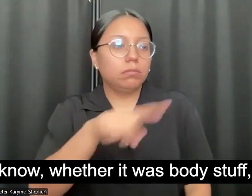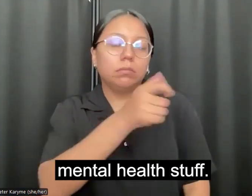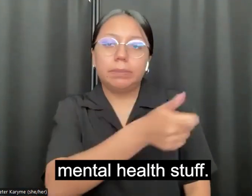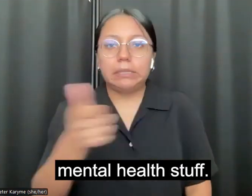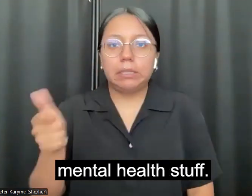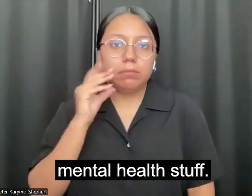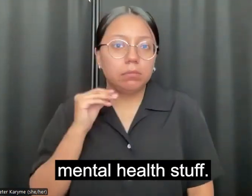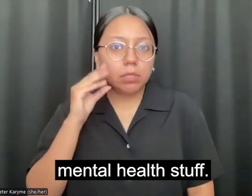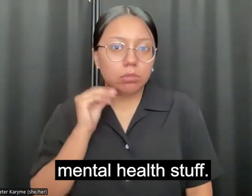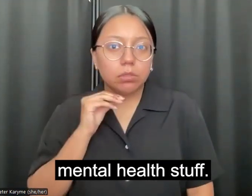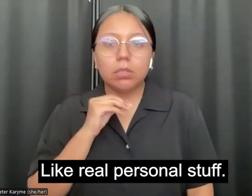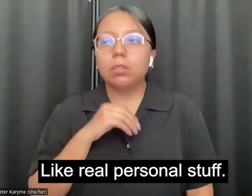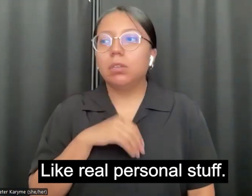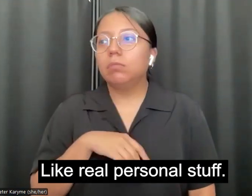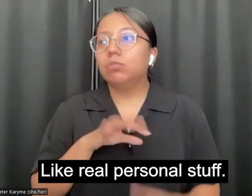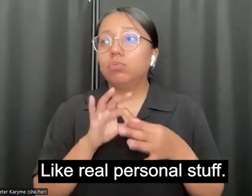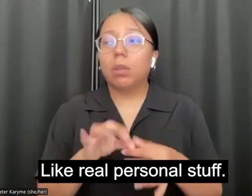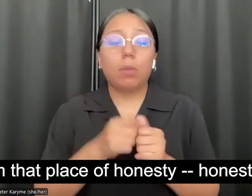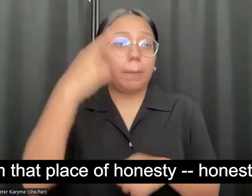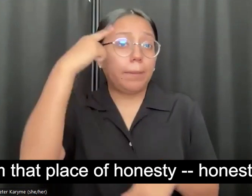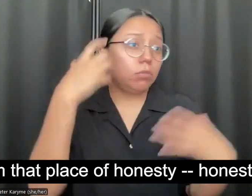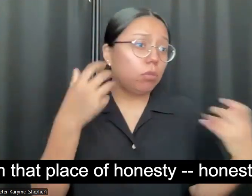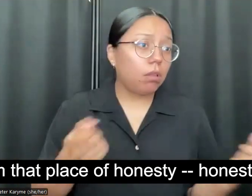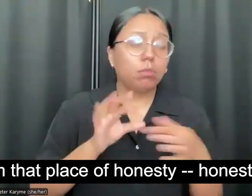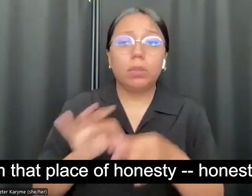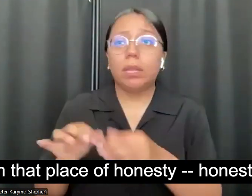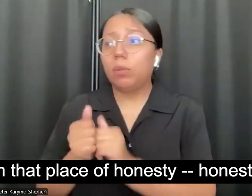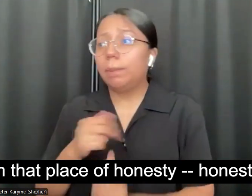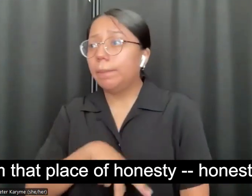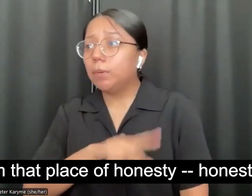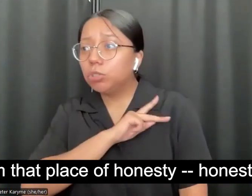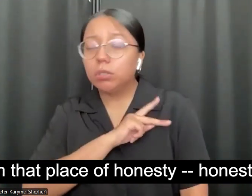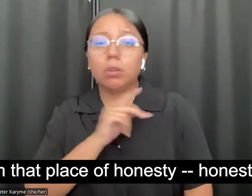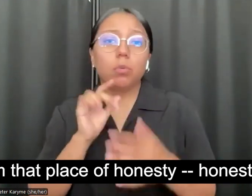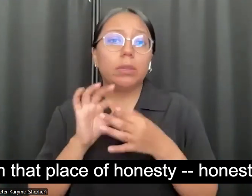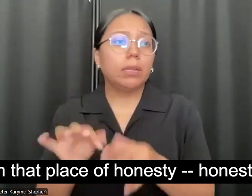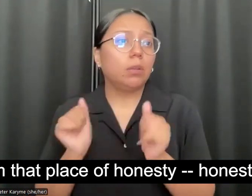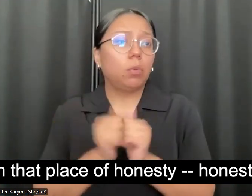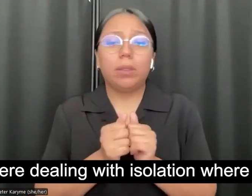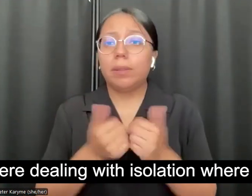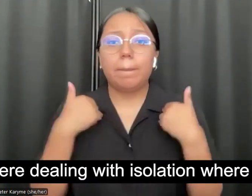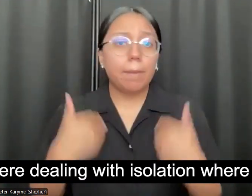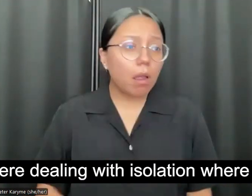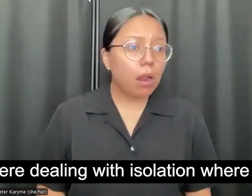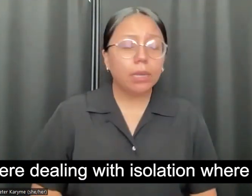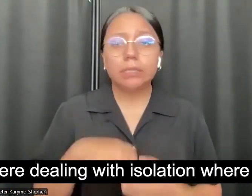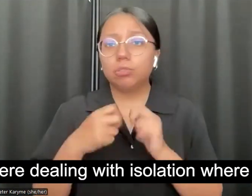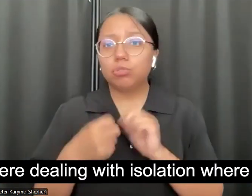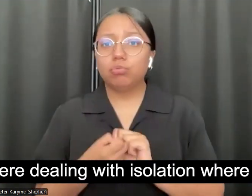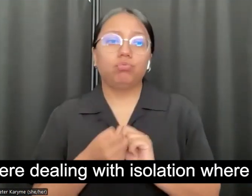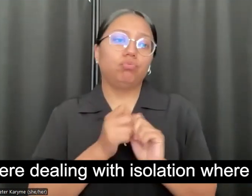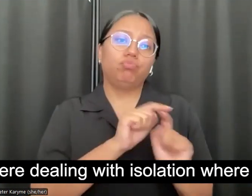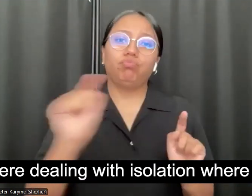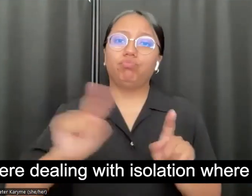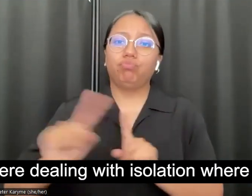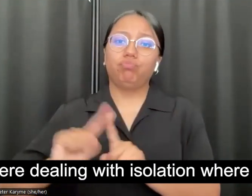stuff, mind stuff, mental health stuff, like real personal stuff. And from that place of honesty, and honestly, I mean, people were dealing